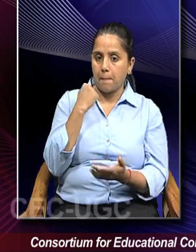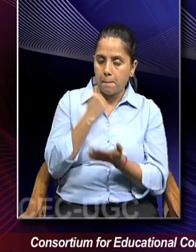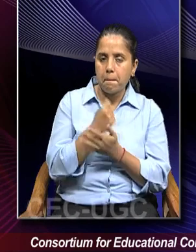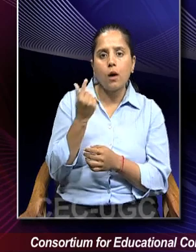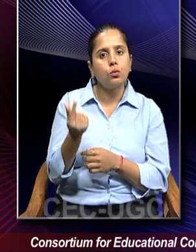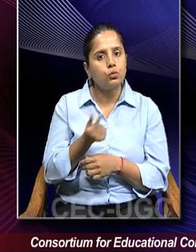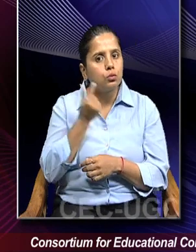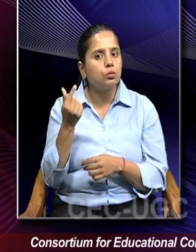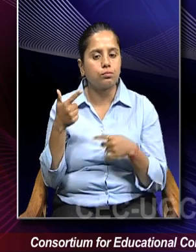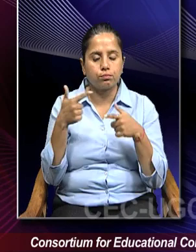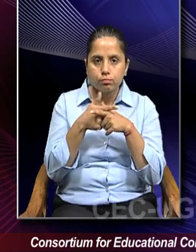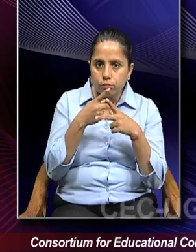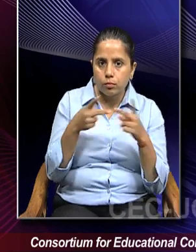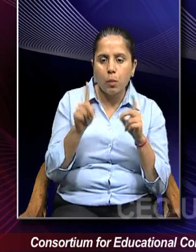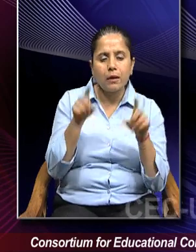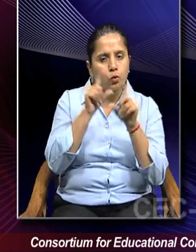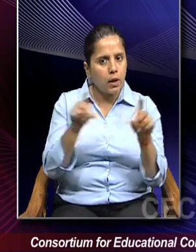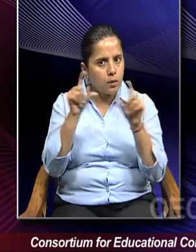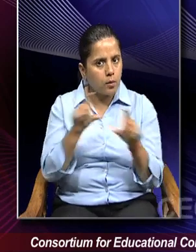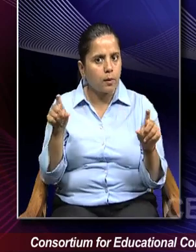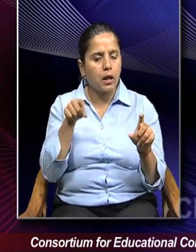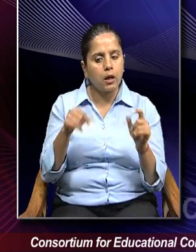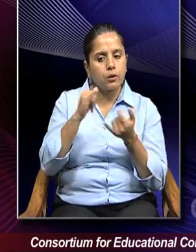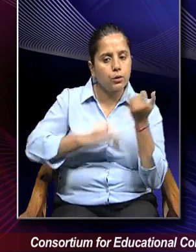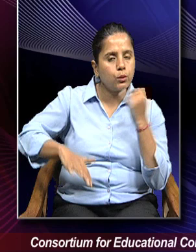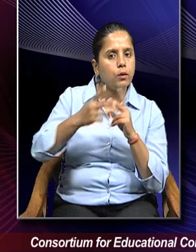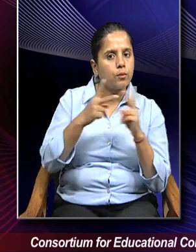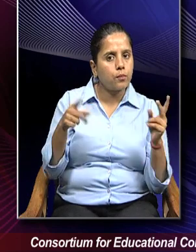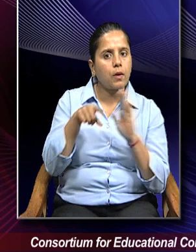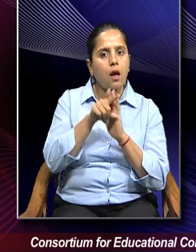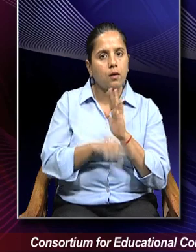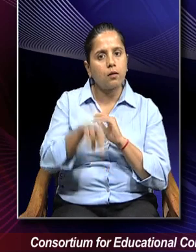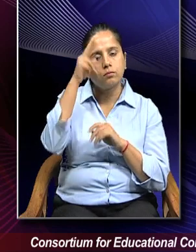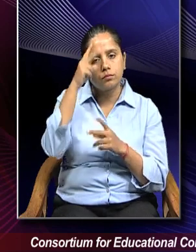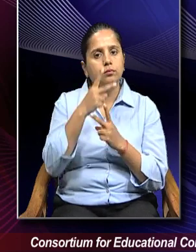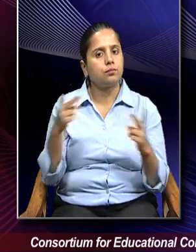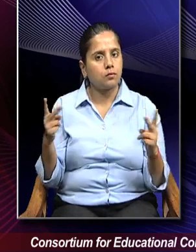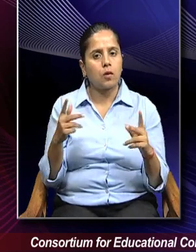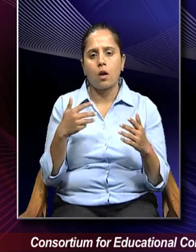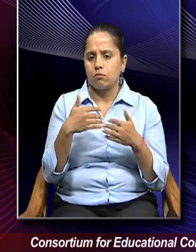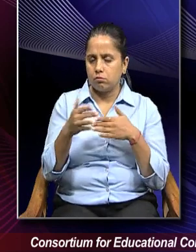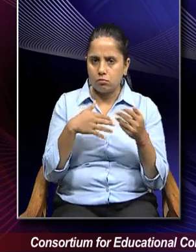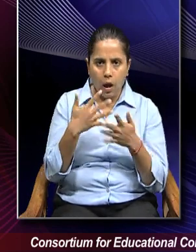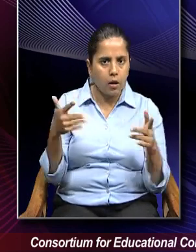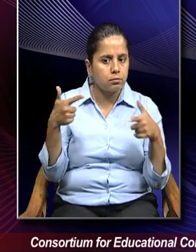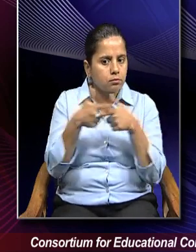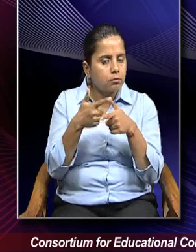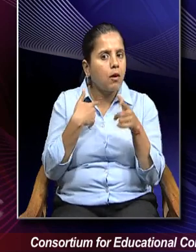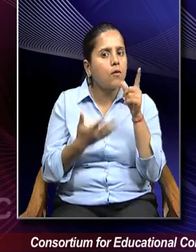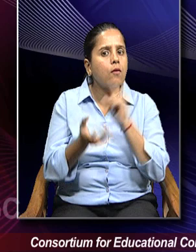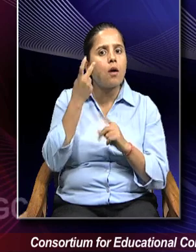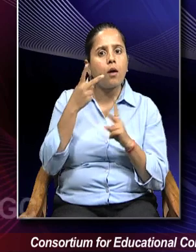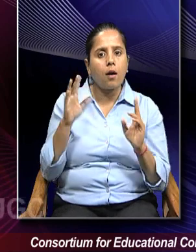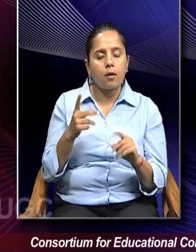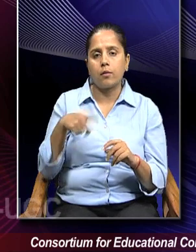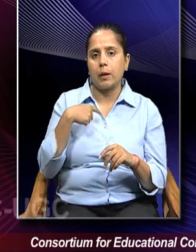use the contradiction to clarify a situation of ethical dilemma. Whatever contradictions we are finding, we